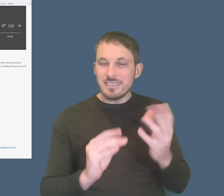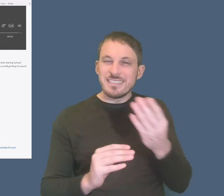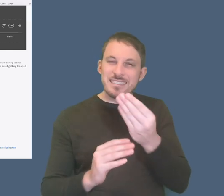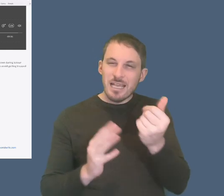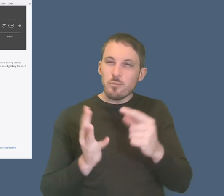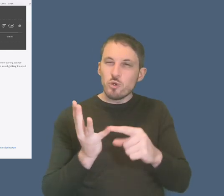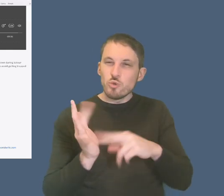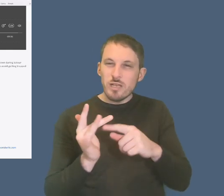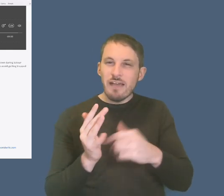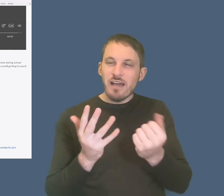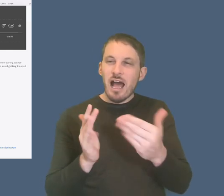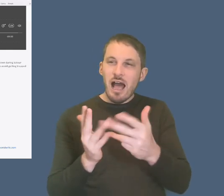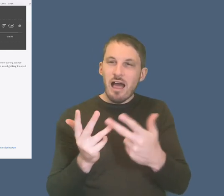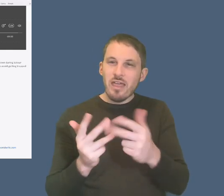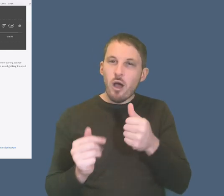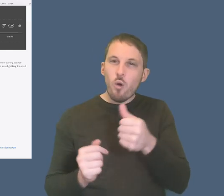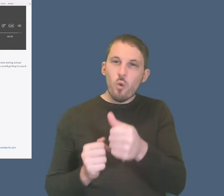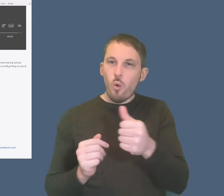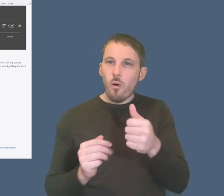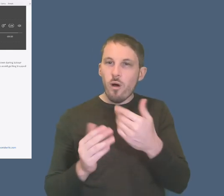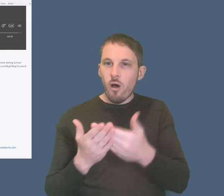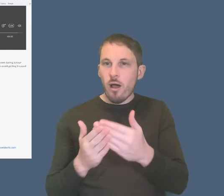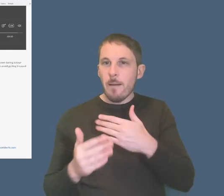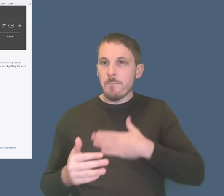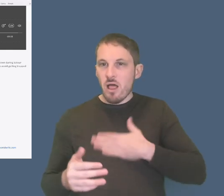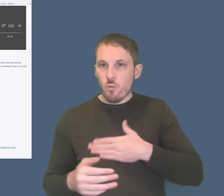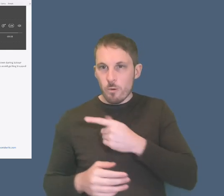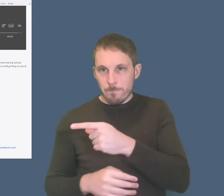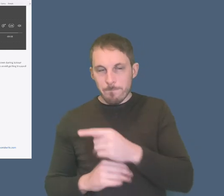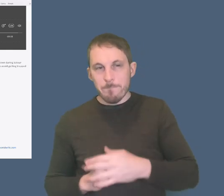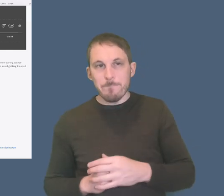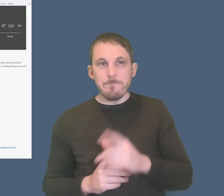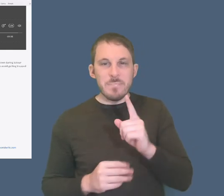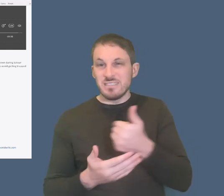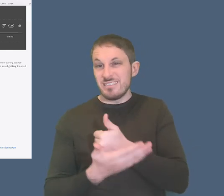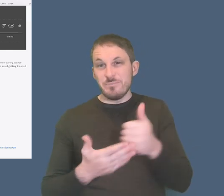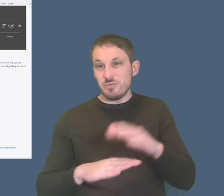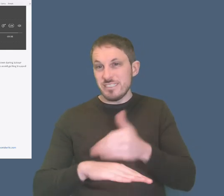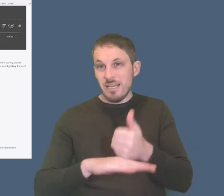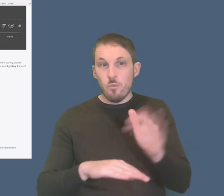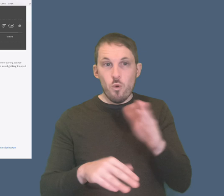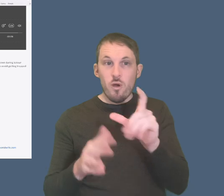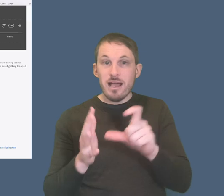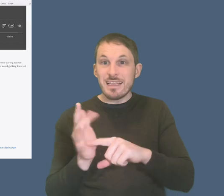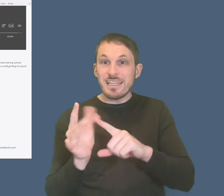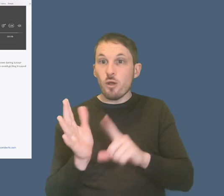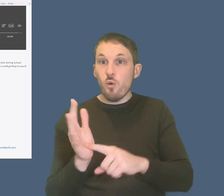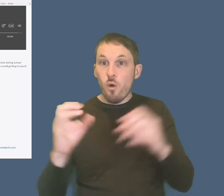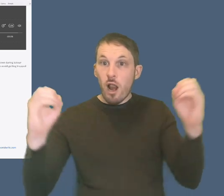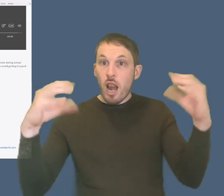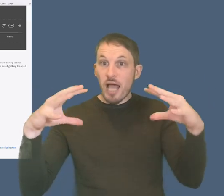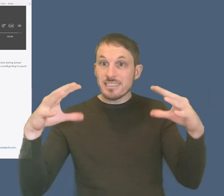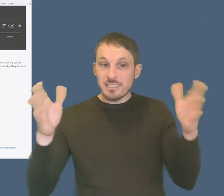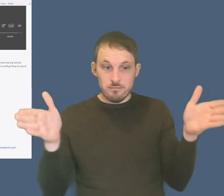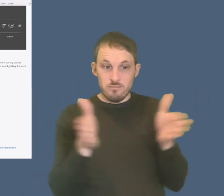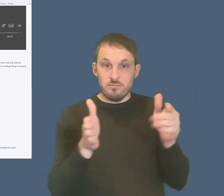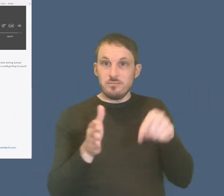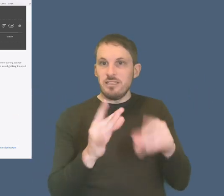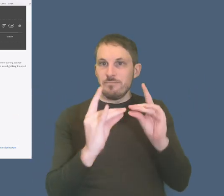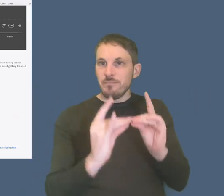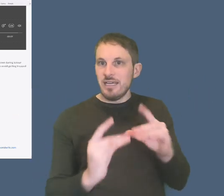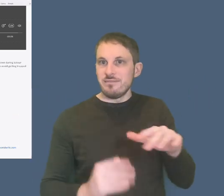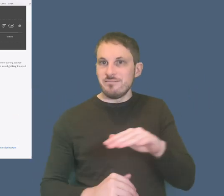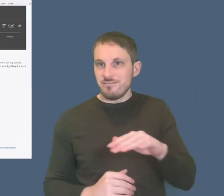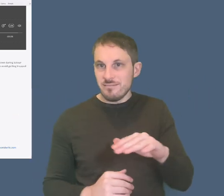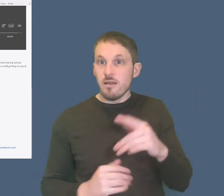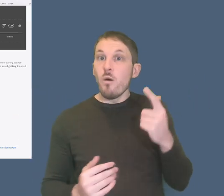button in the bathroom, but that's the typical setup. And all the clinical lighting is directed towards the bed because